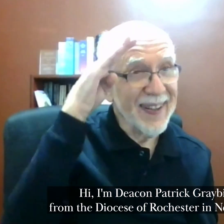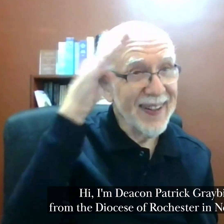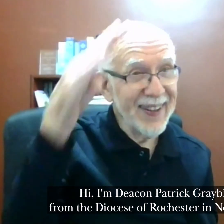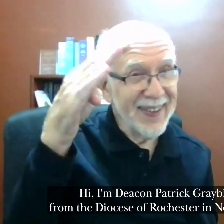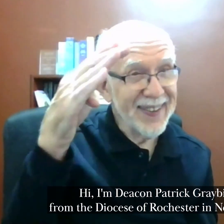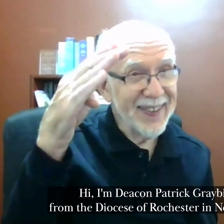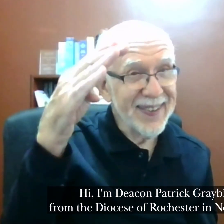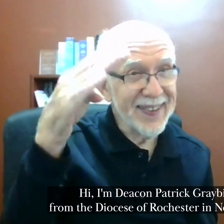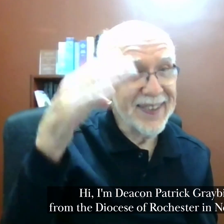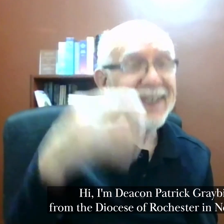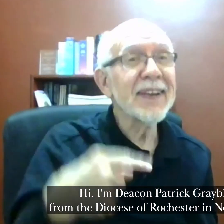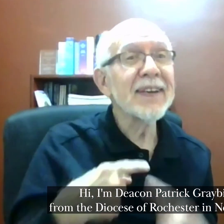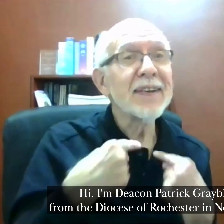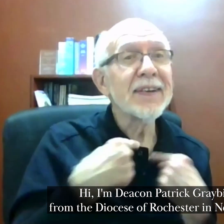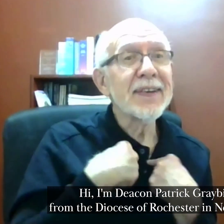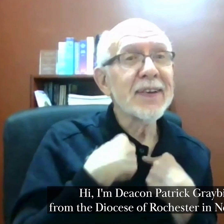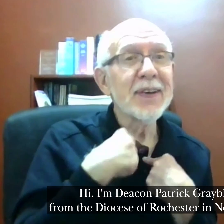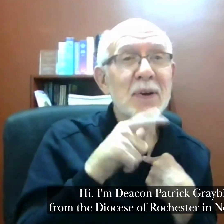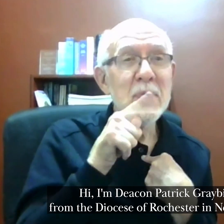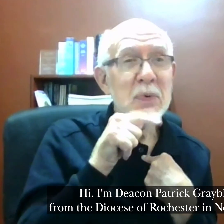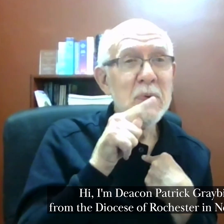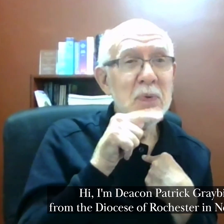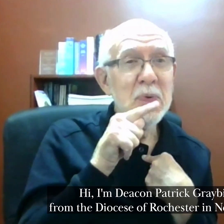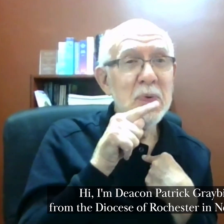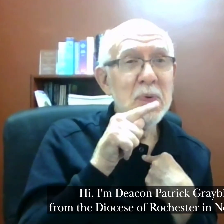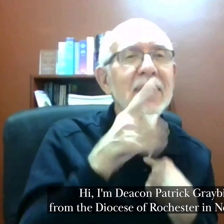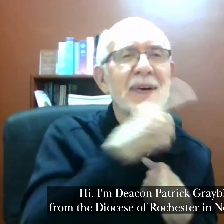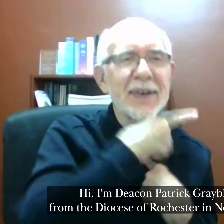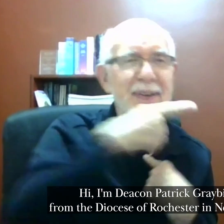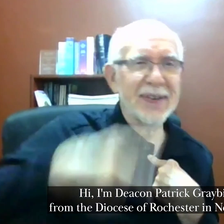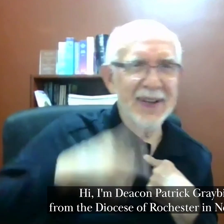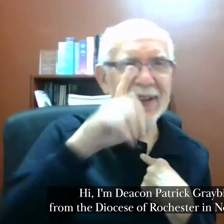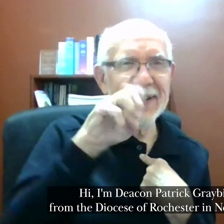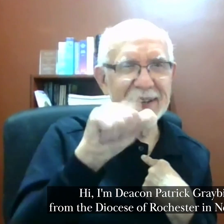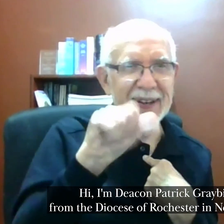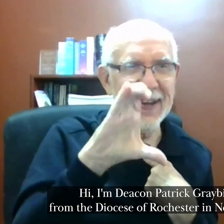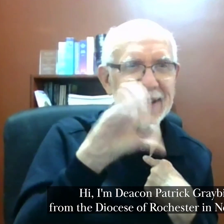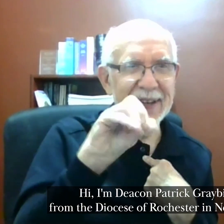Hi, I'm Deacon Patrick Graybill from the Diocese of Rochester in New York.